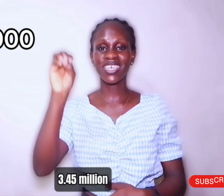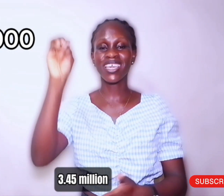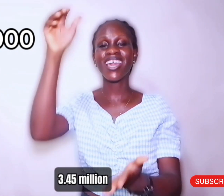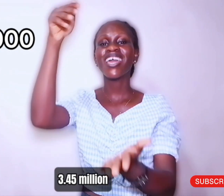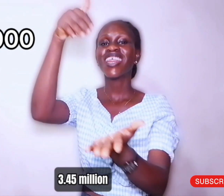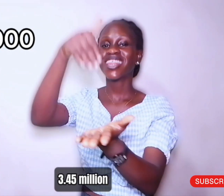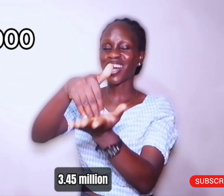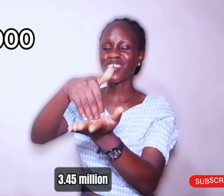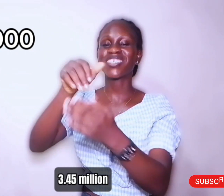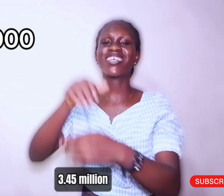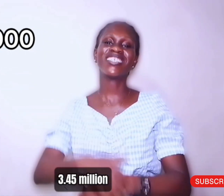3,450,000.